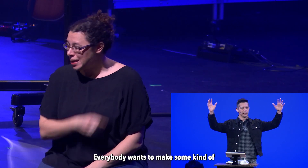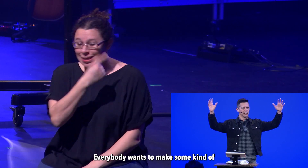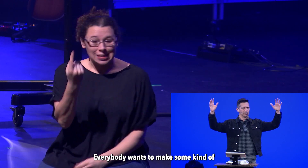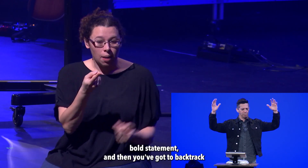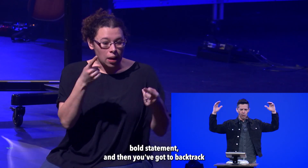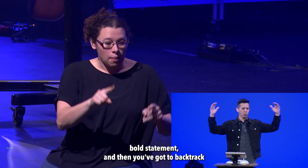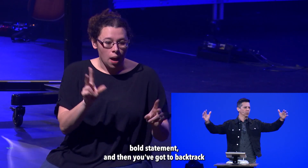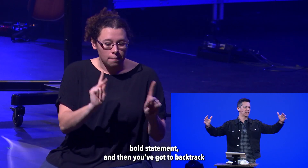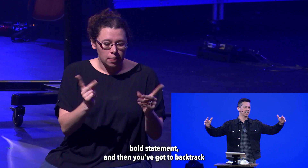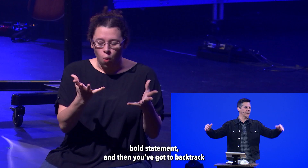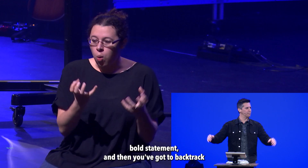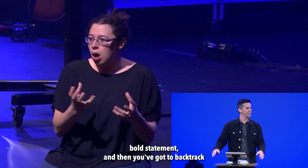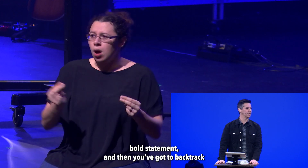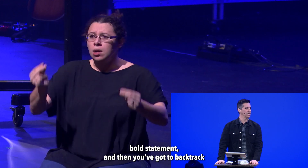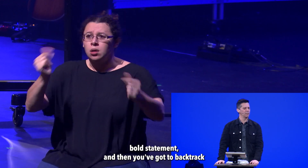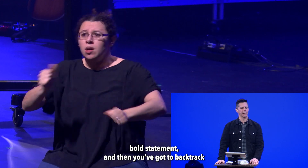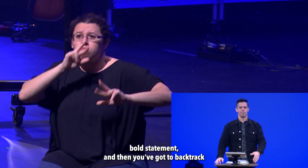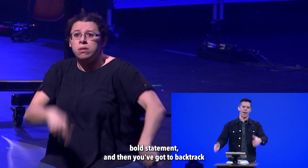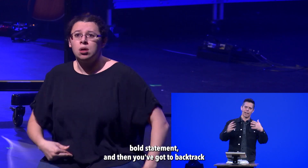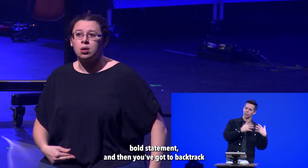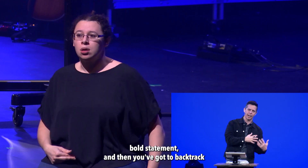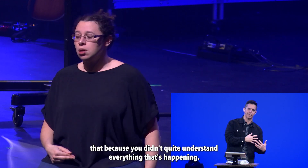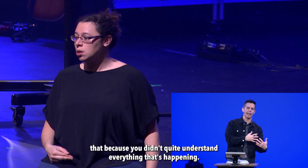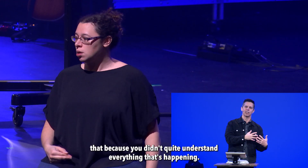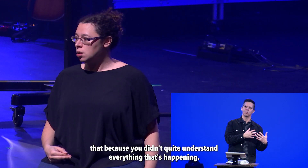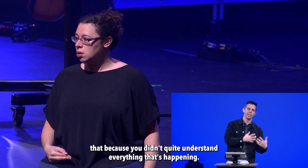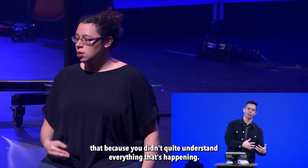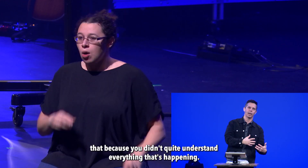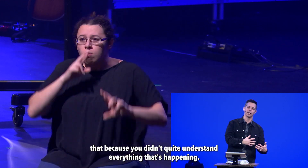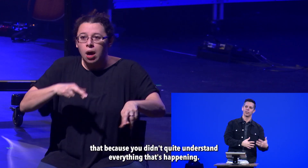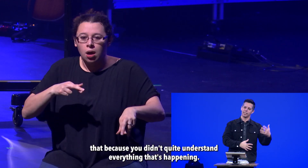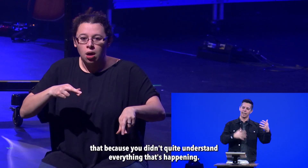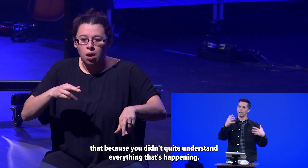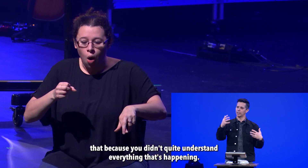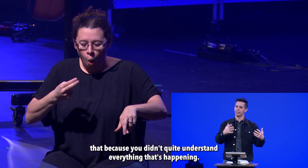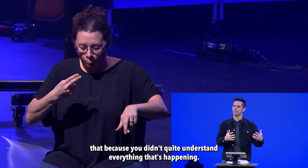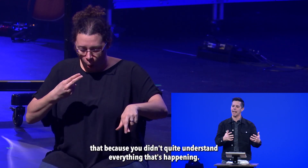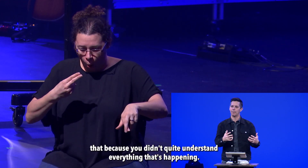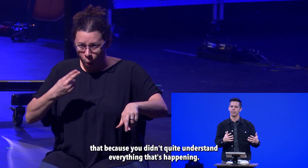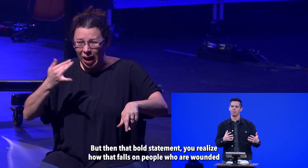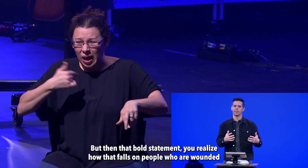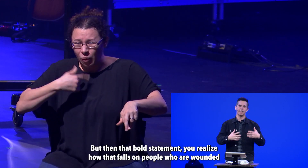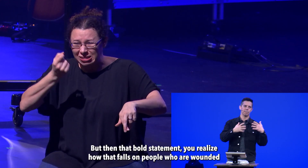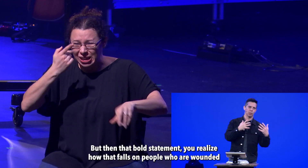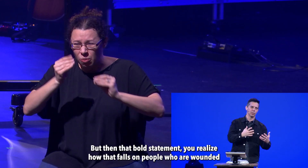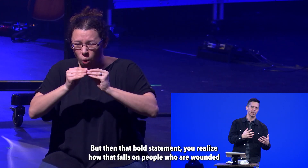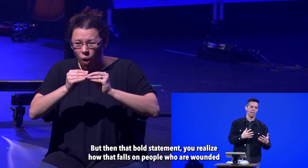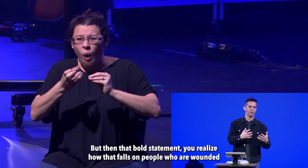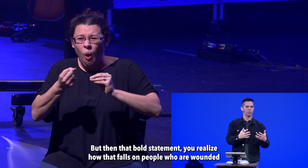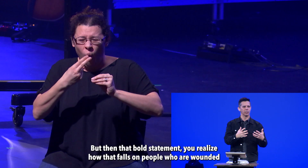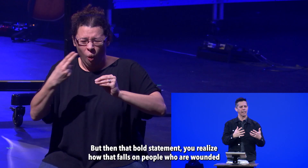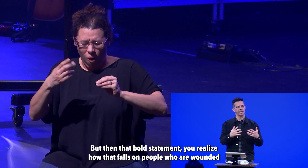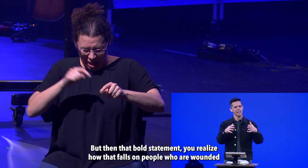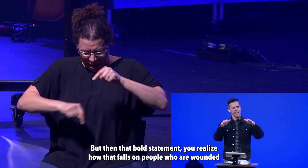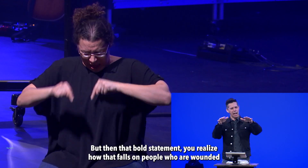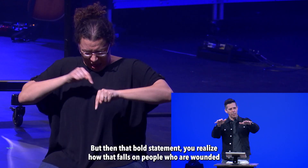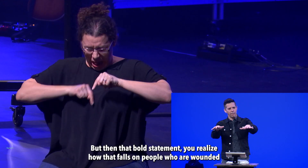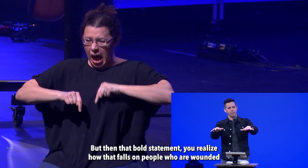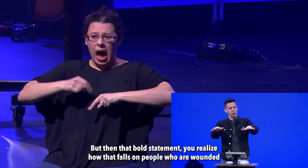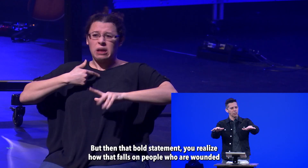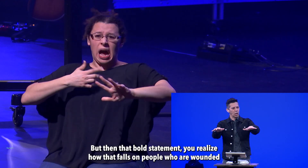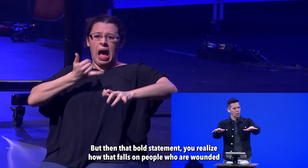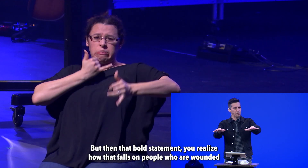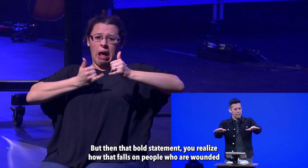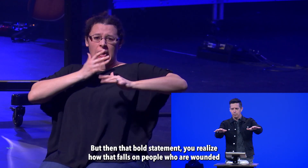of bold statement, and then you've got to backtrack that because you didn't quite understand everything that's happening. But then that bold statement, you realize how